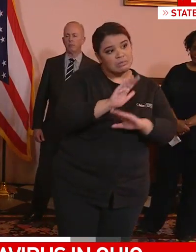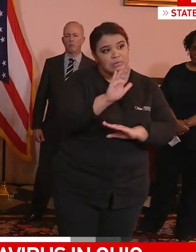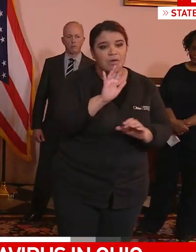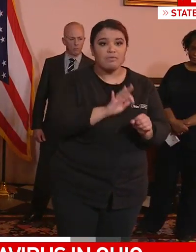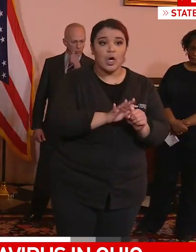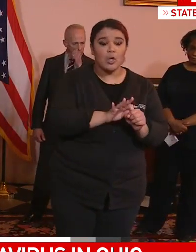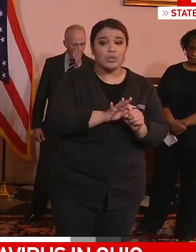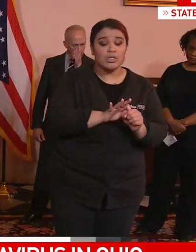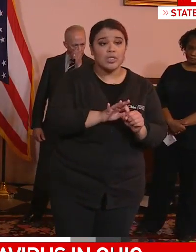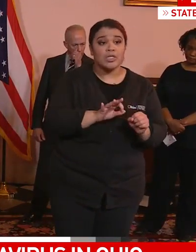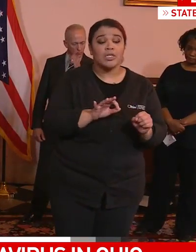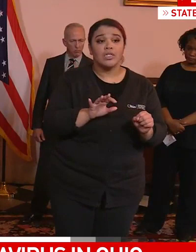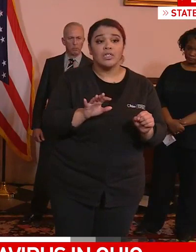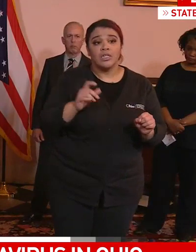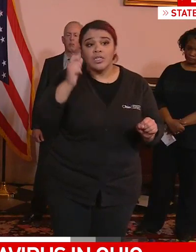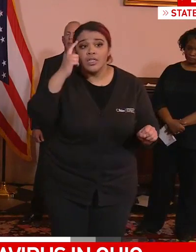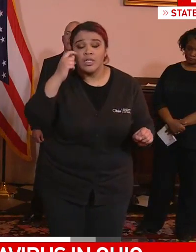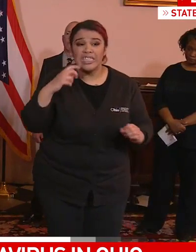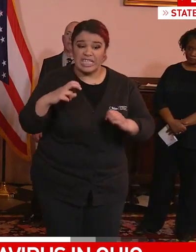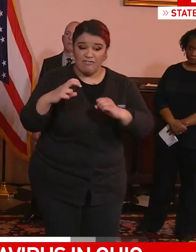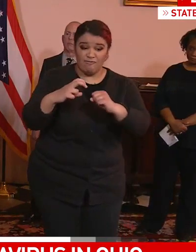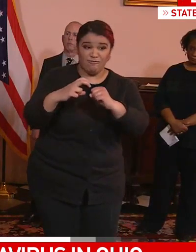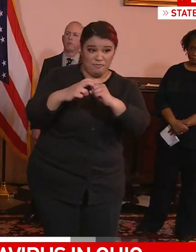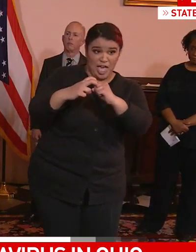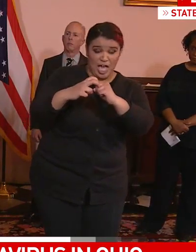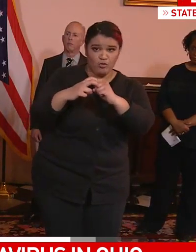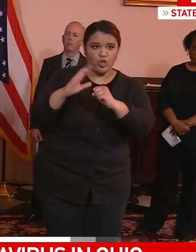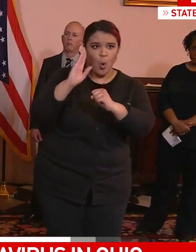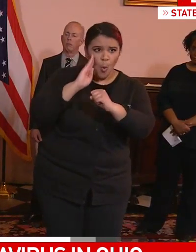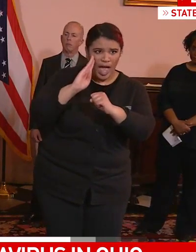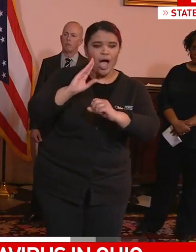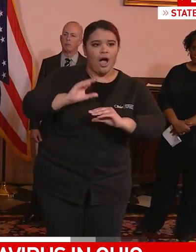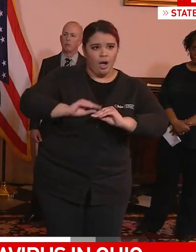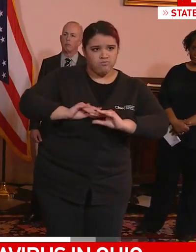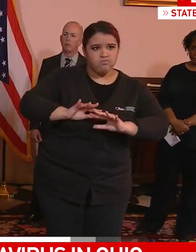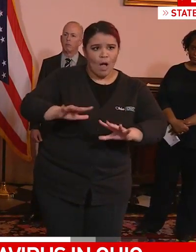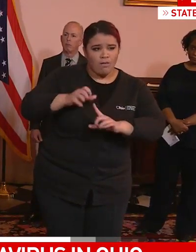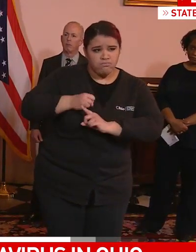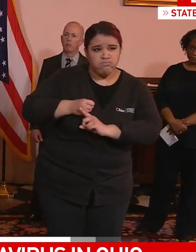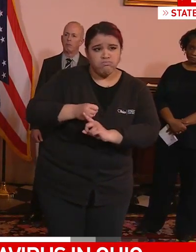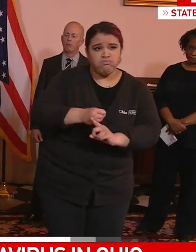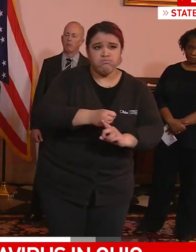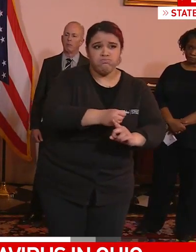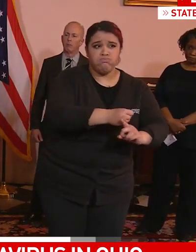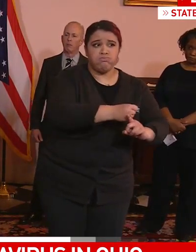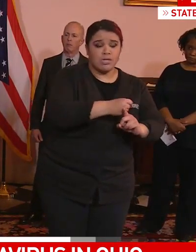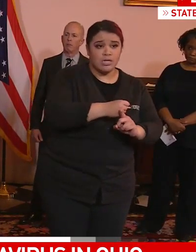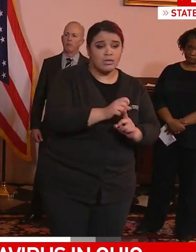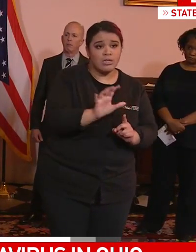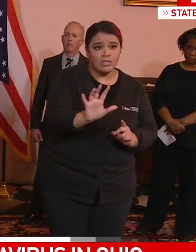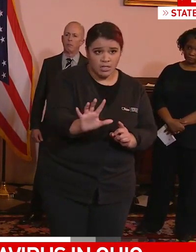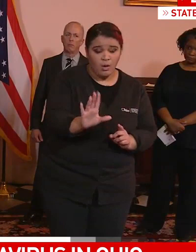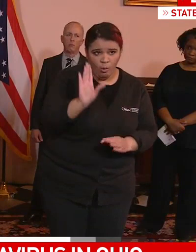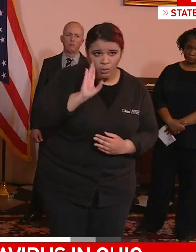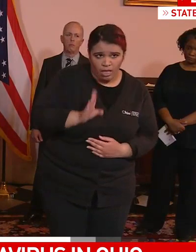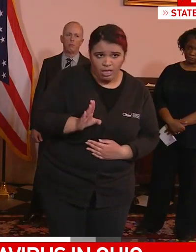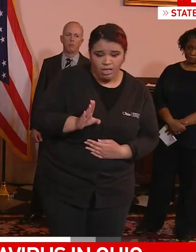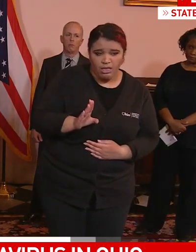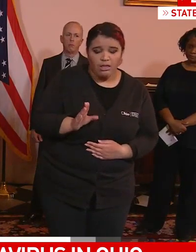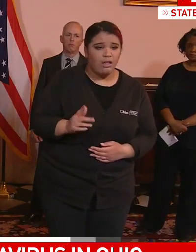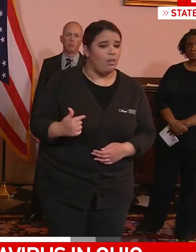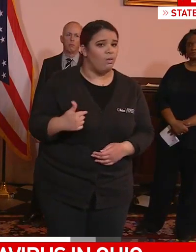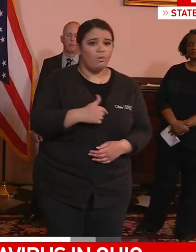virus infection is going to continue to hit Ohioans. And so we don't want anyone in a situation where